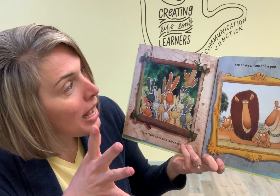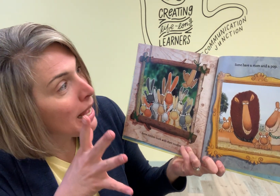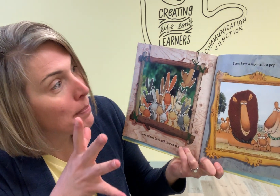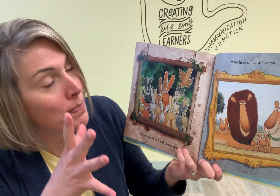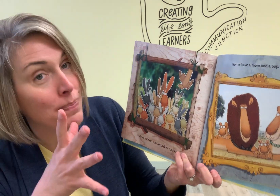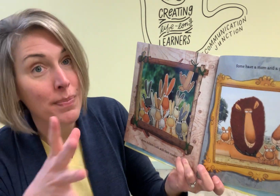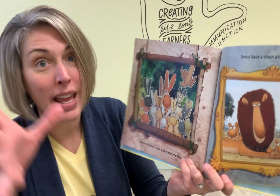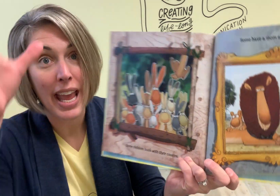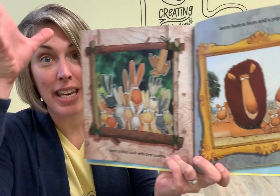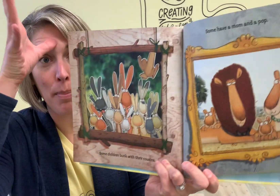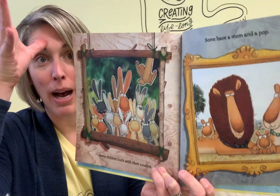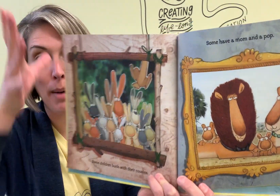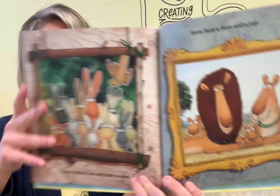mom and a pop.